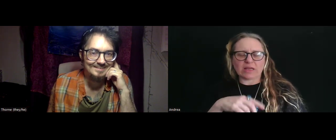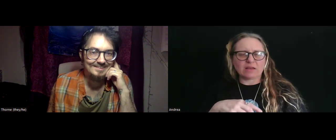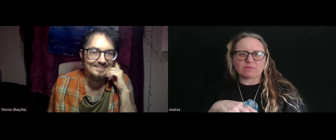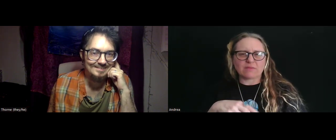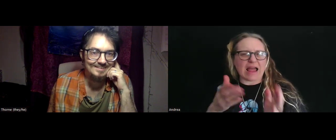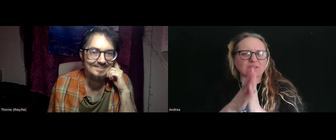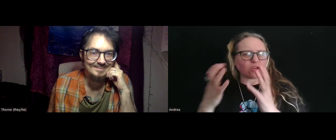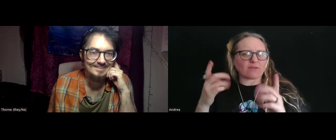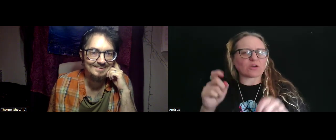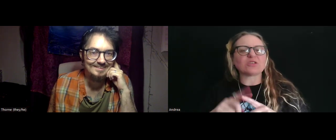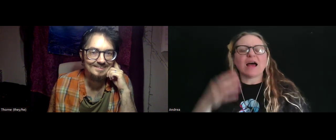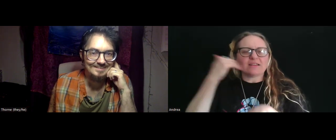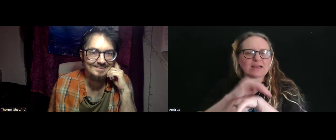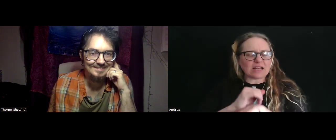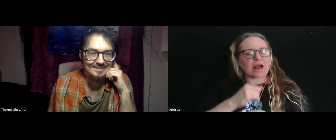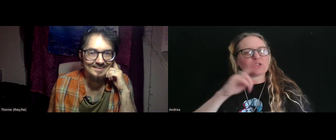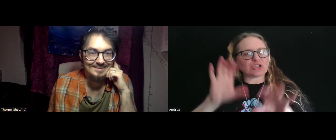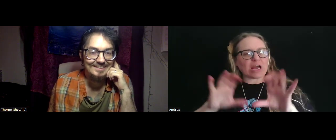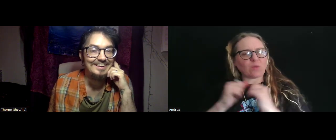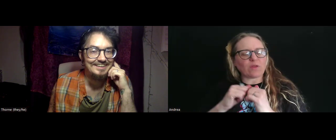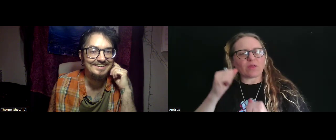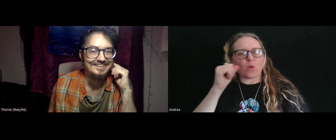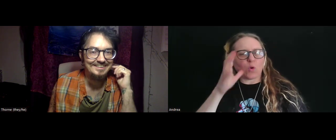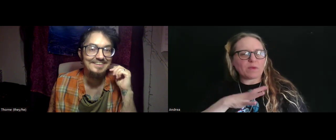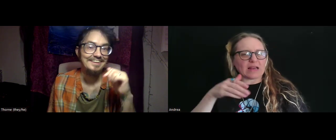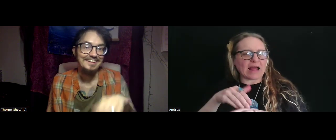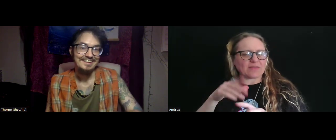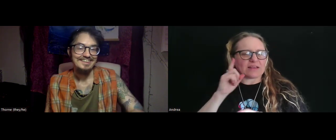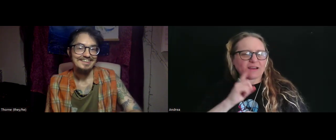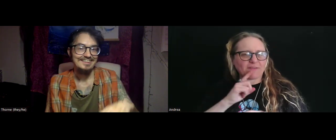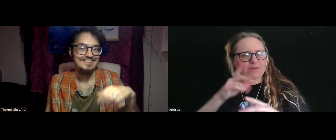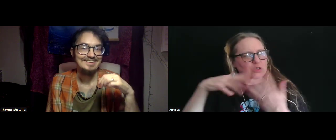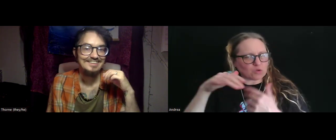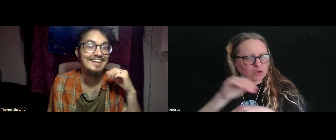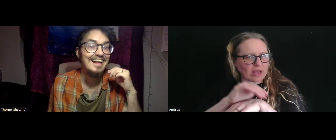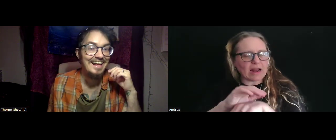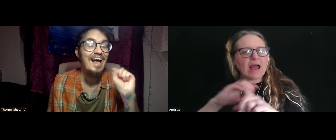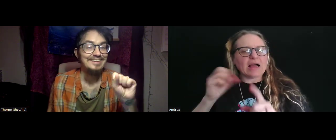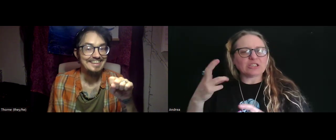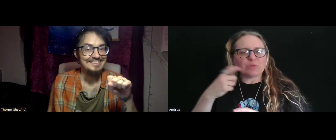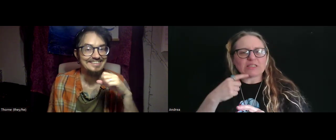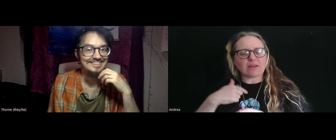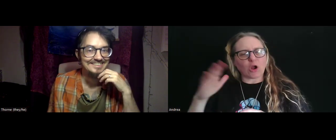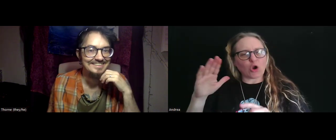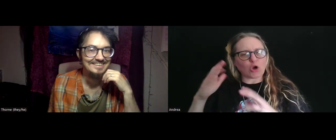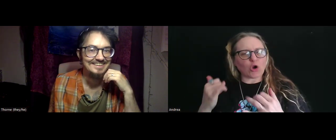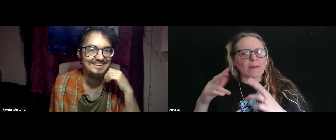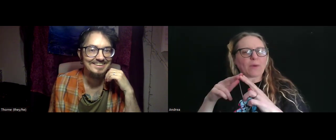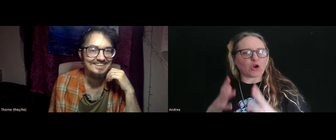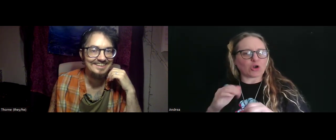really ask a lot of questions. Last night I was chatting with a woman at the deaf social night, and she was saying that her current partner is